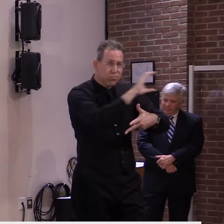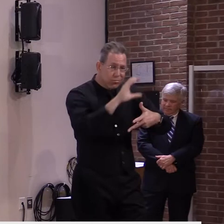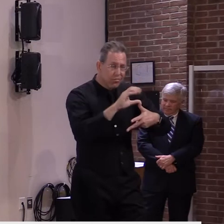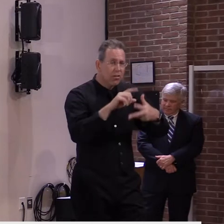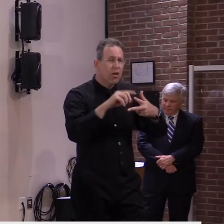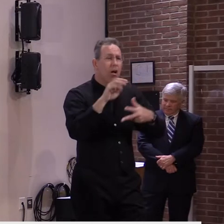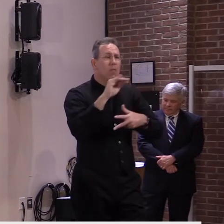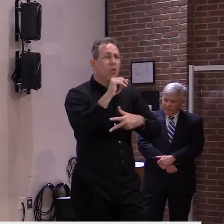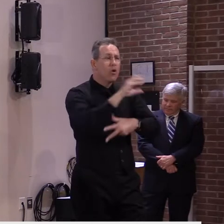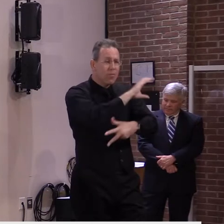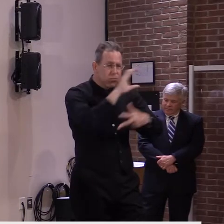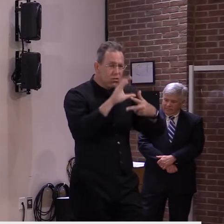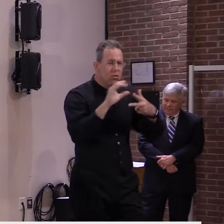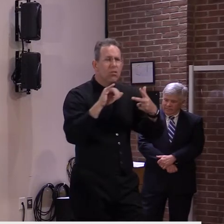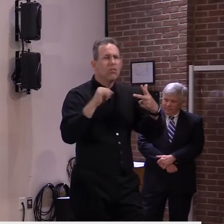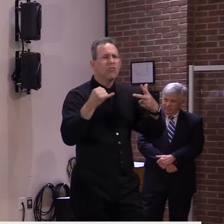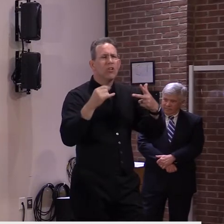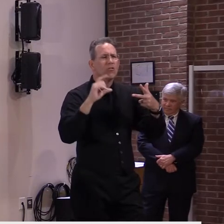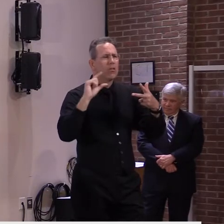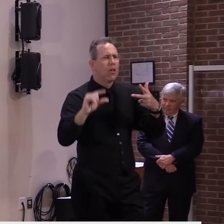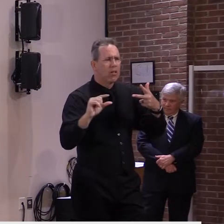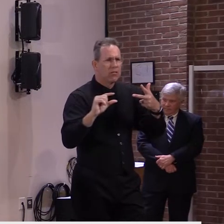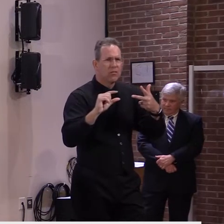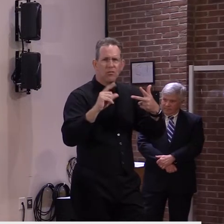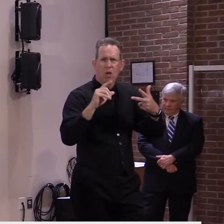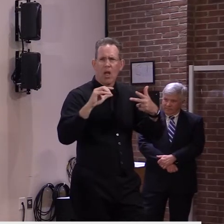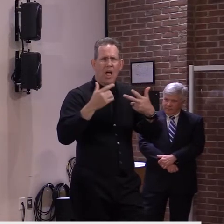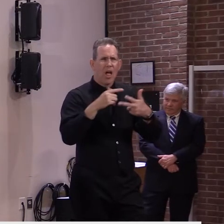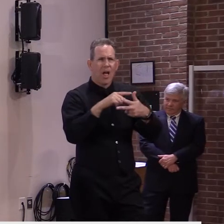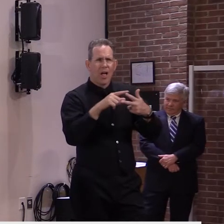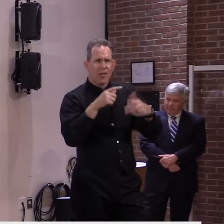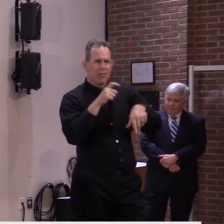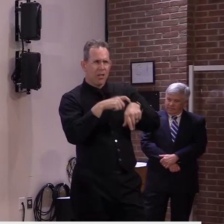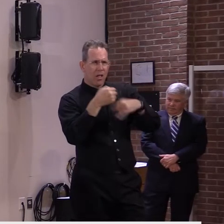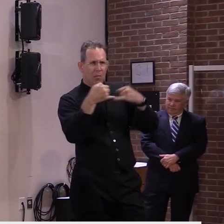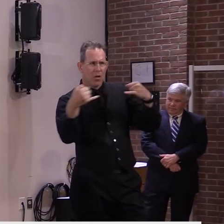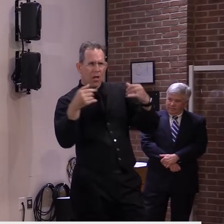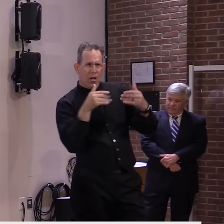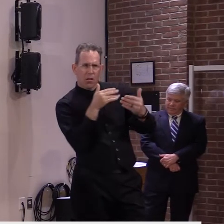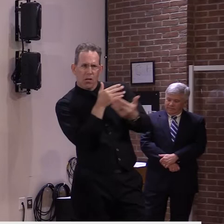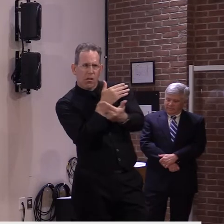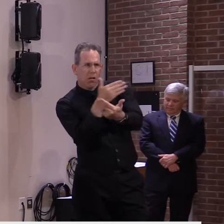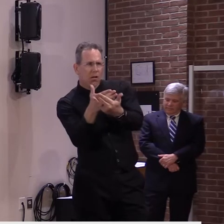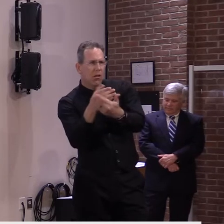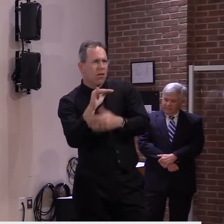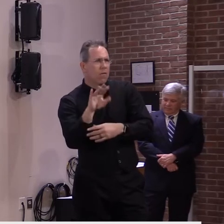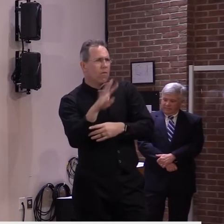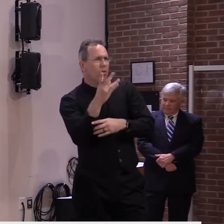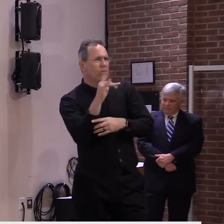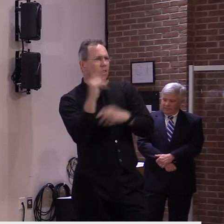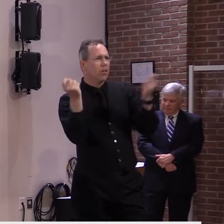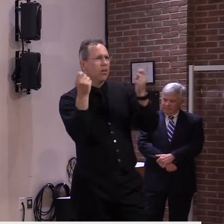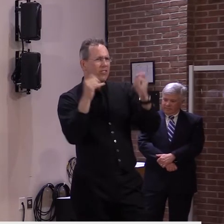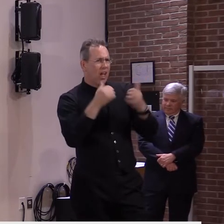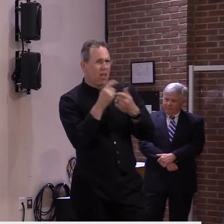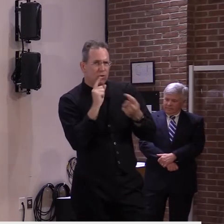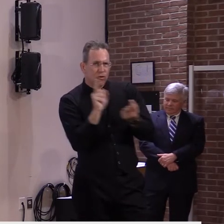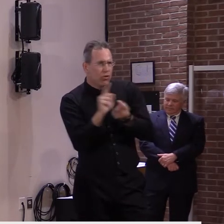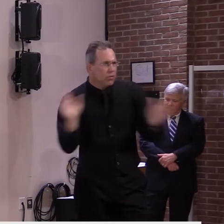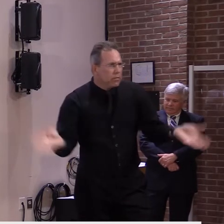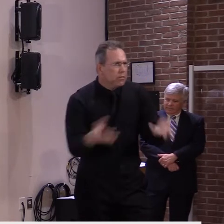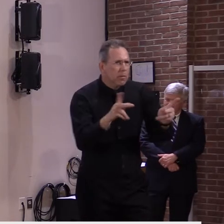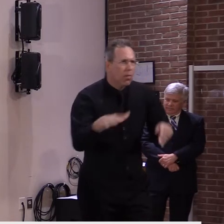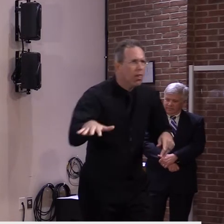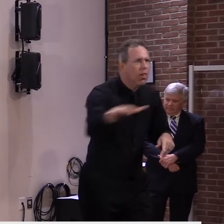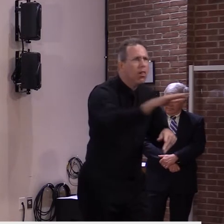your metric is. Obviously, you kind of don't want to share that, and it seems like maybe it's a moving metric, and